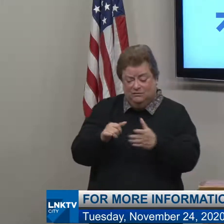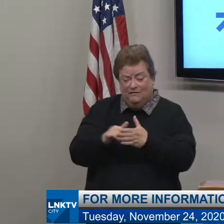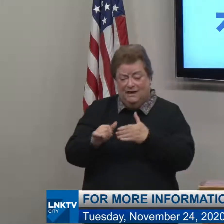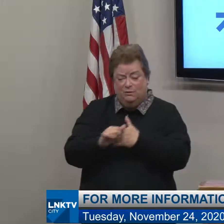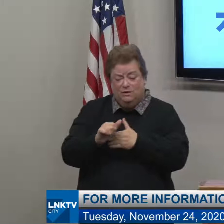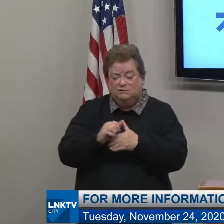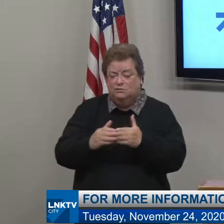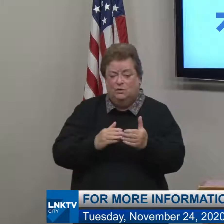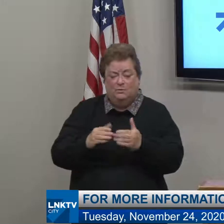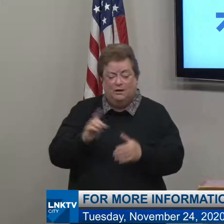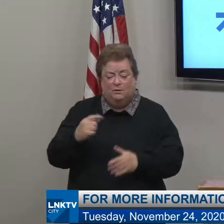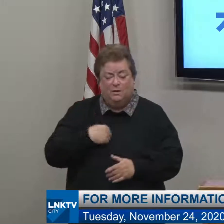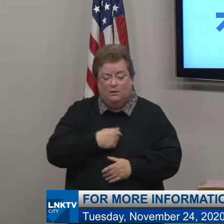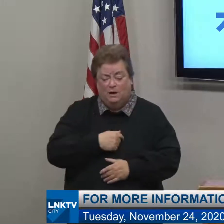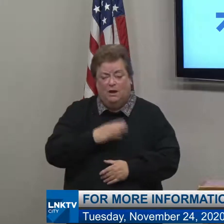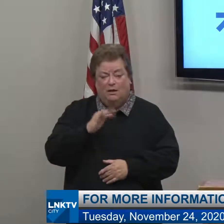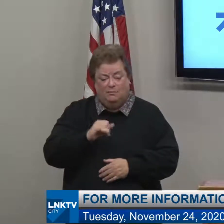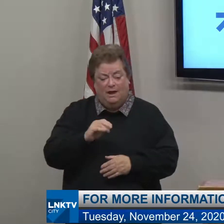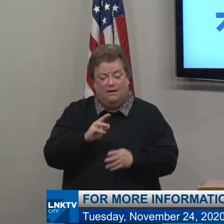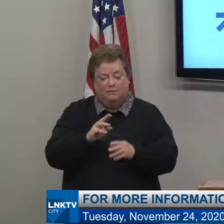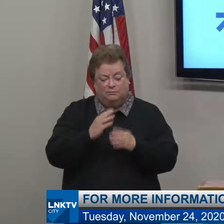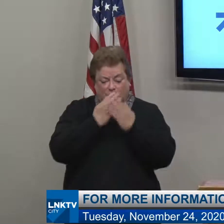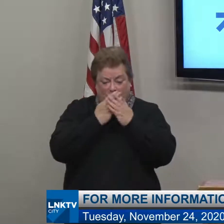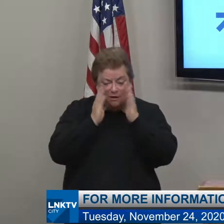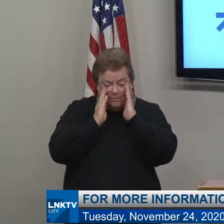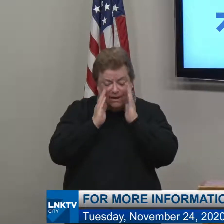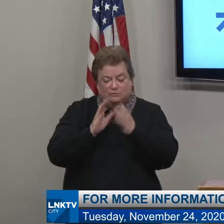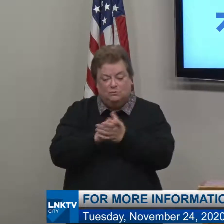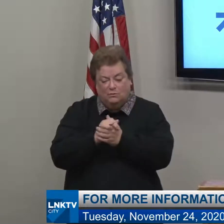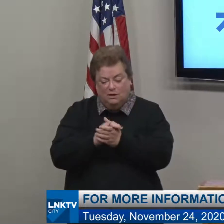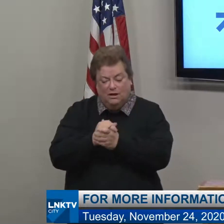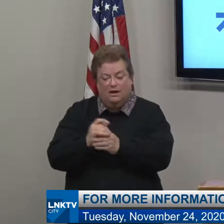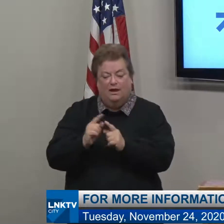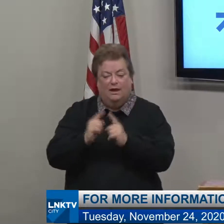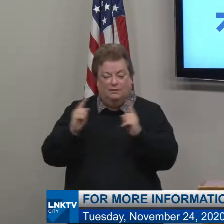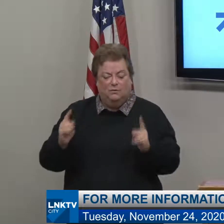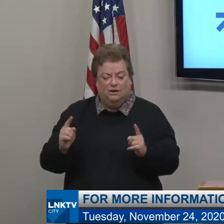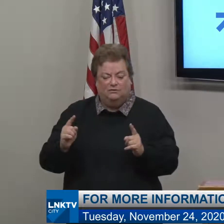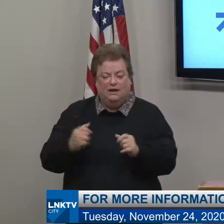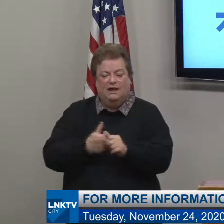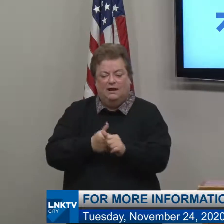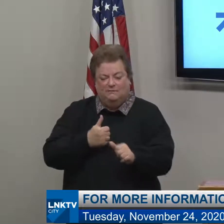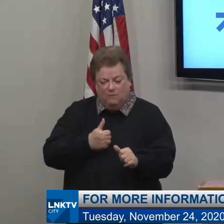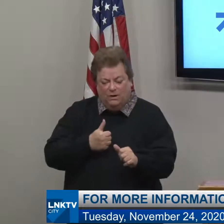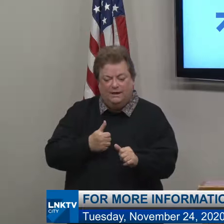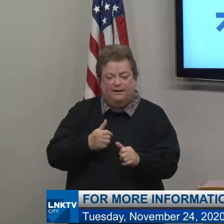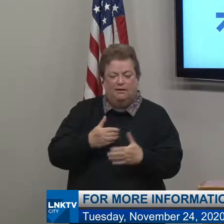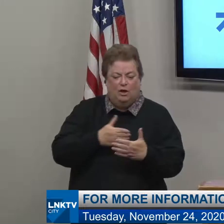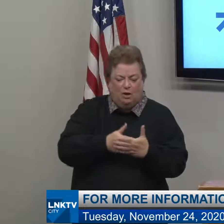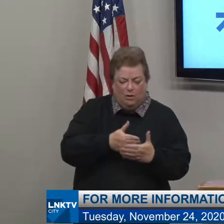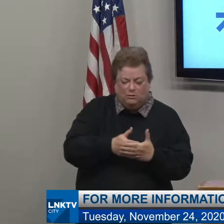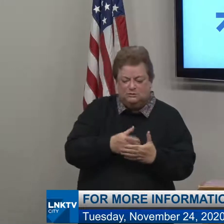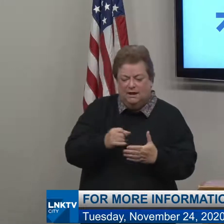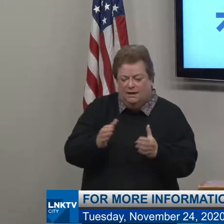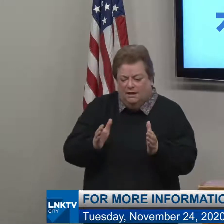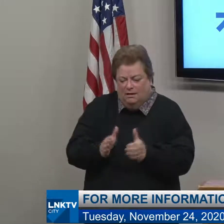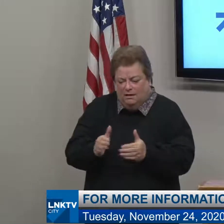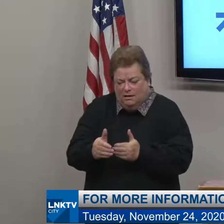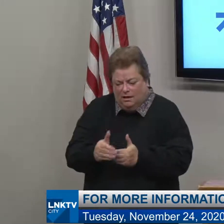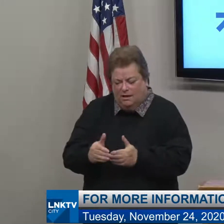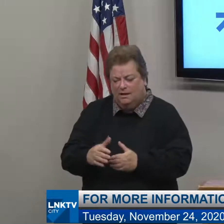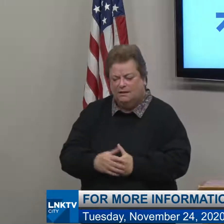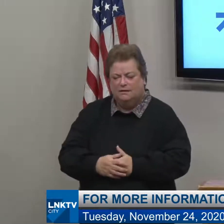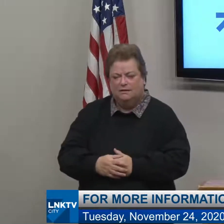we are by wearing masks, washing our hands, and watching our distance, and avoiding close contact and confined spaces with poor